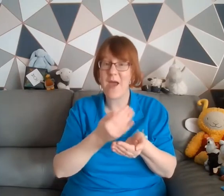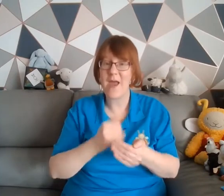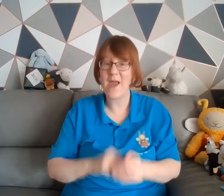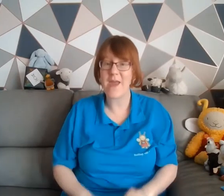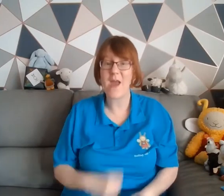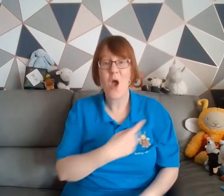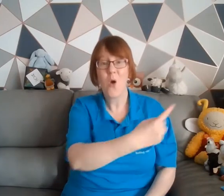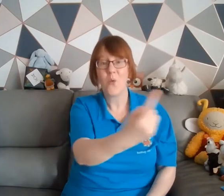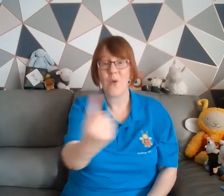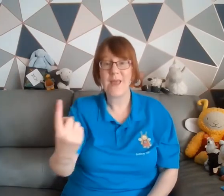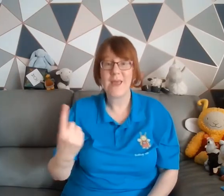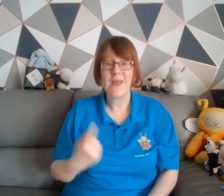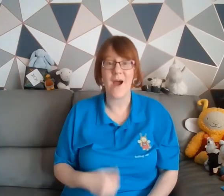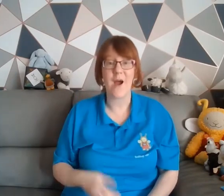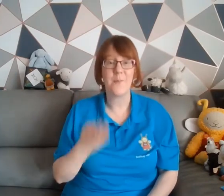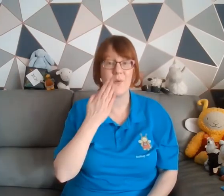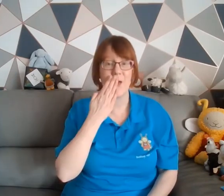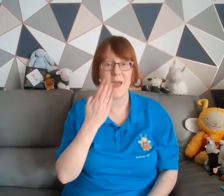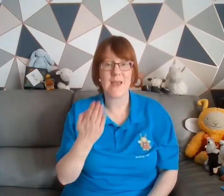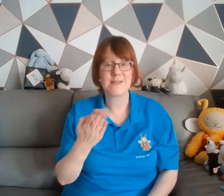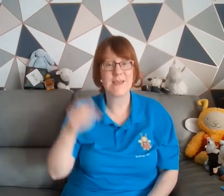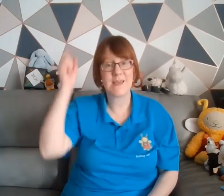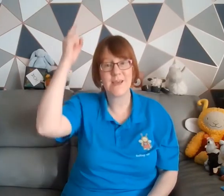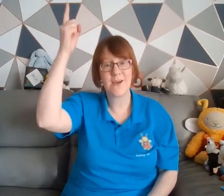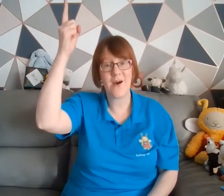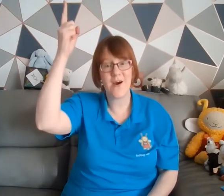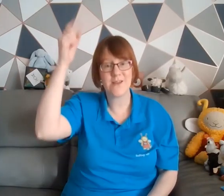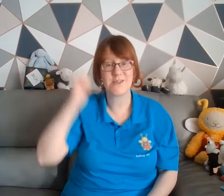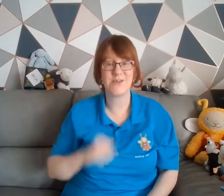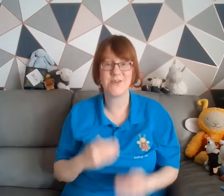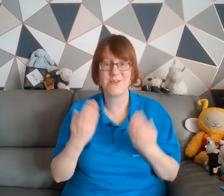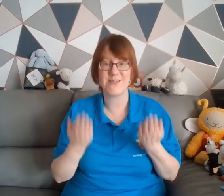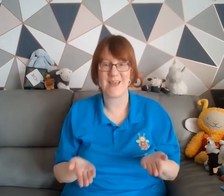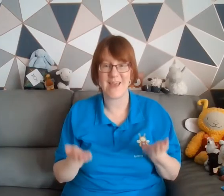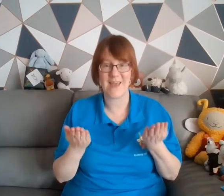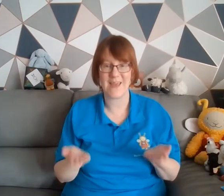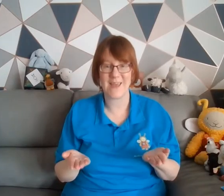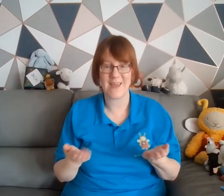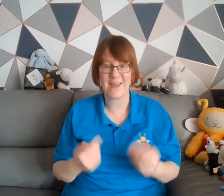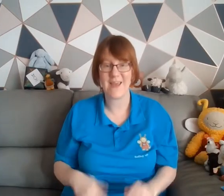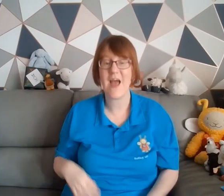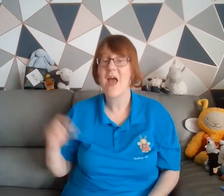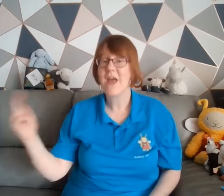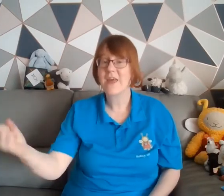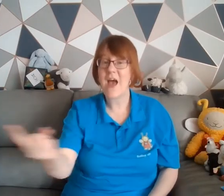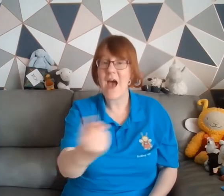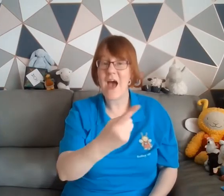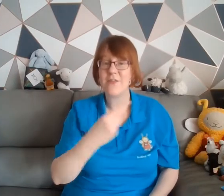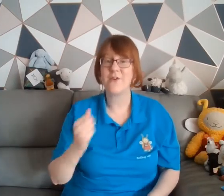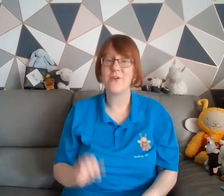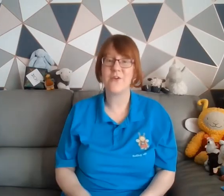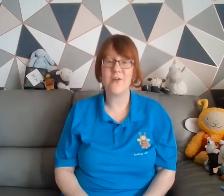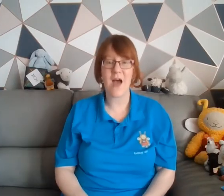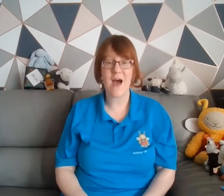way. We are praising God today. Gather